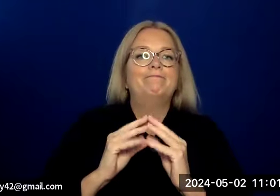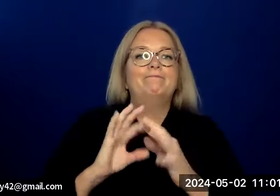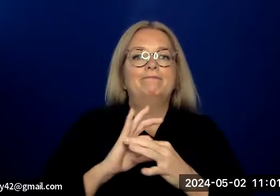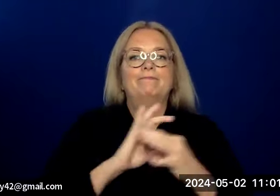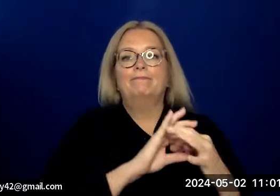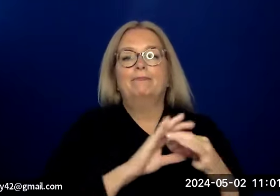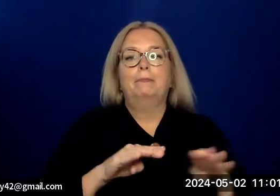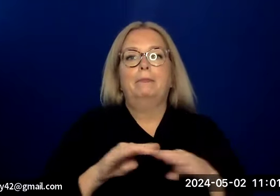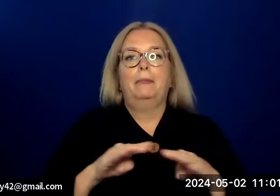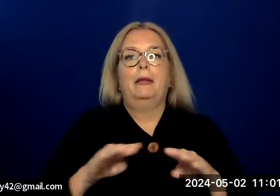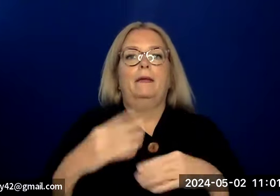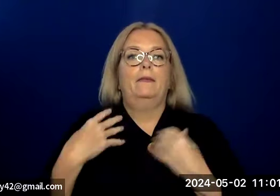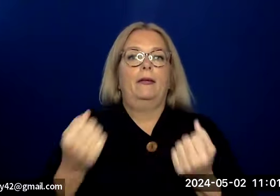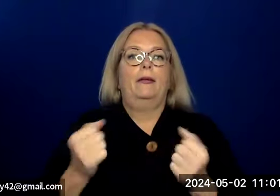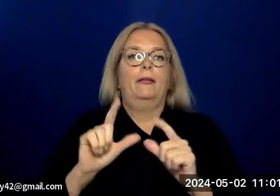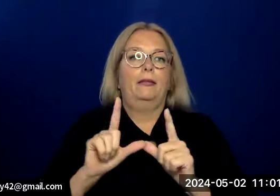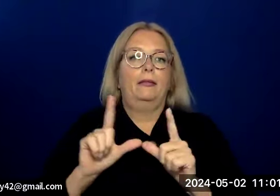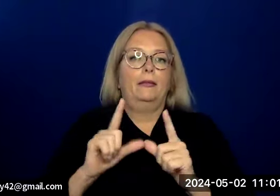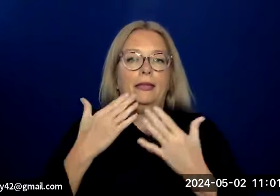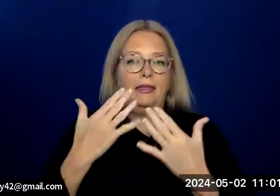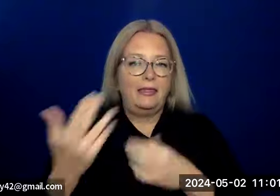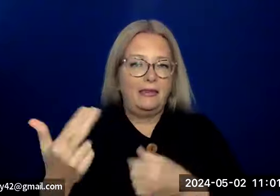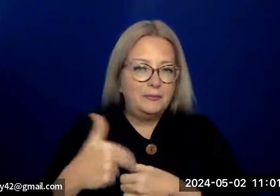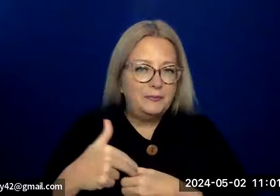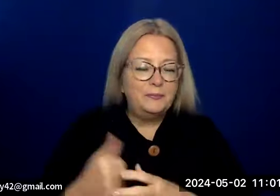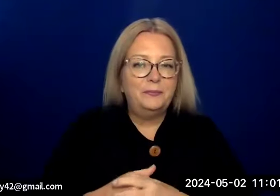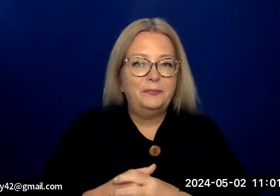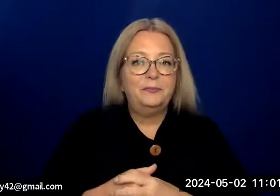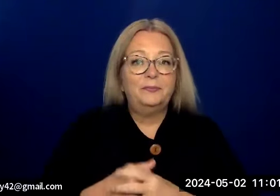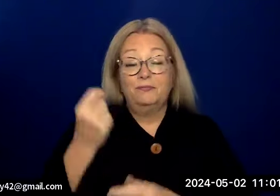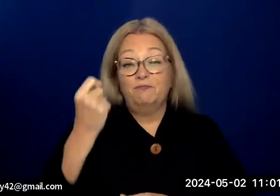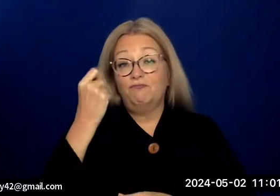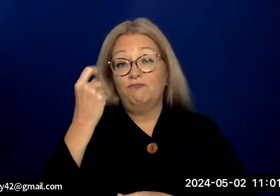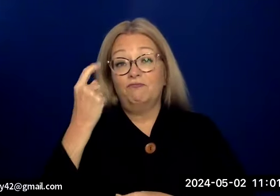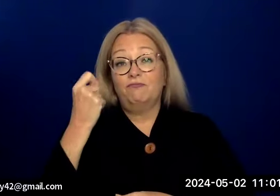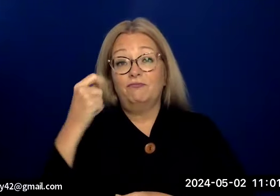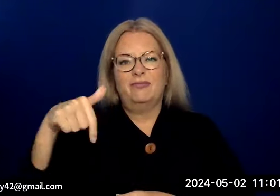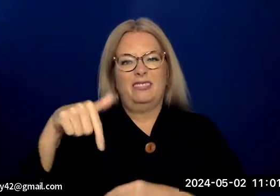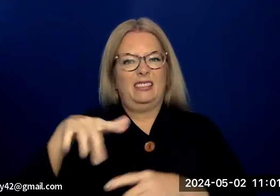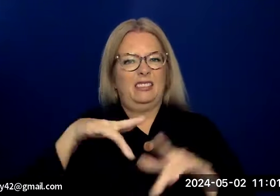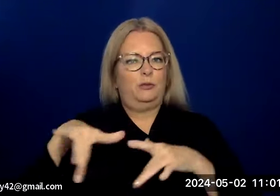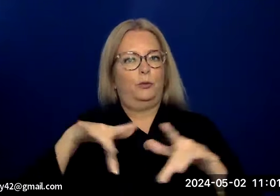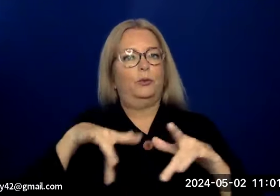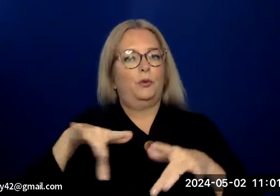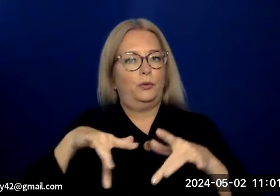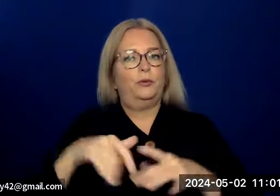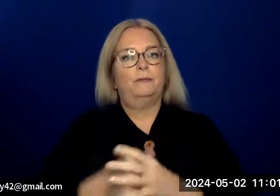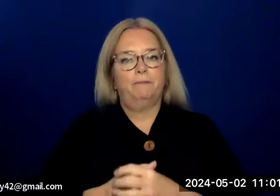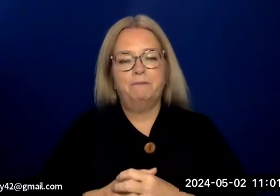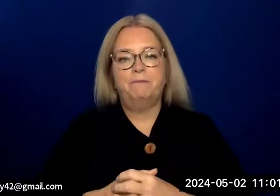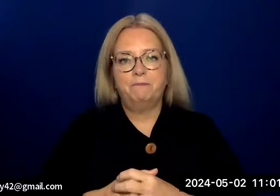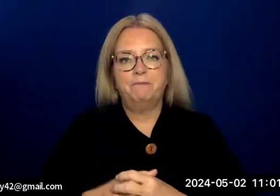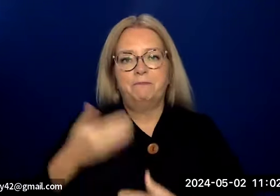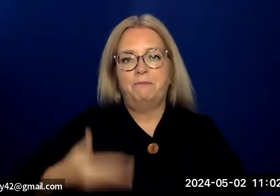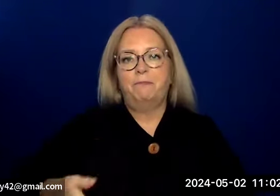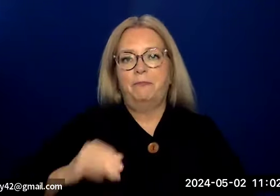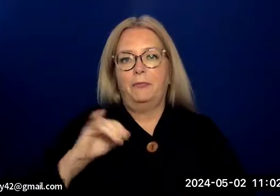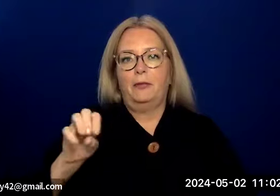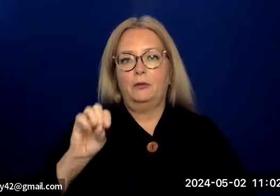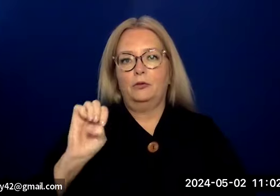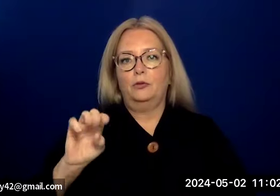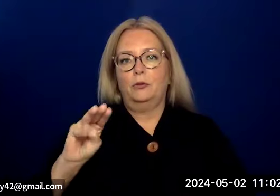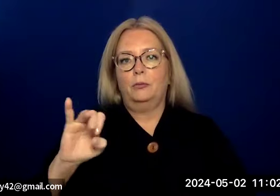very much for participating. Please be advised, we are recording this meeting. My name is Joe Miller, and I